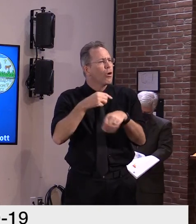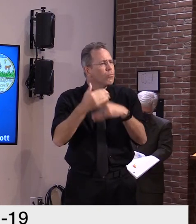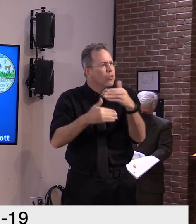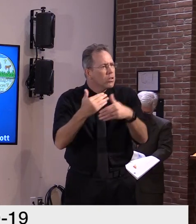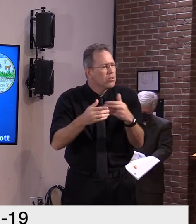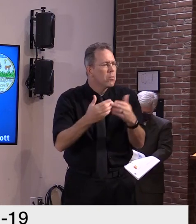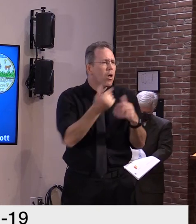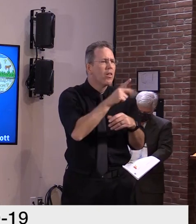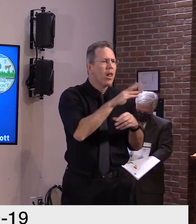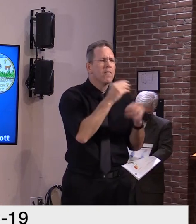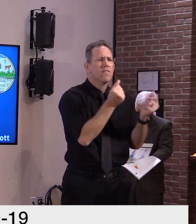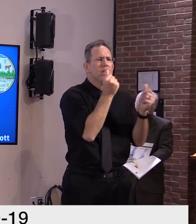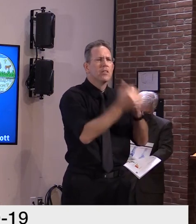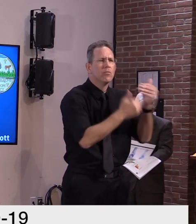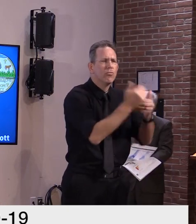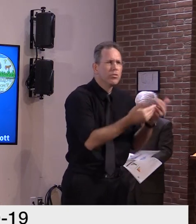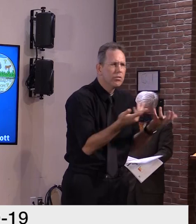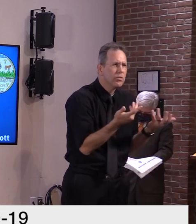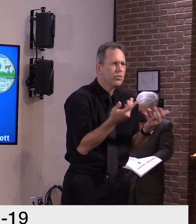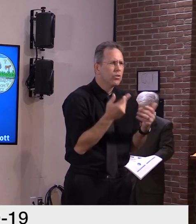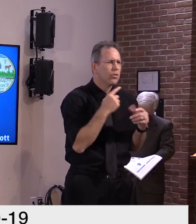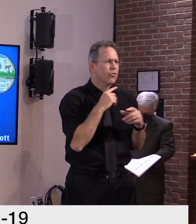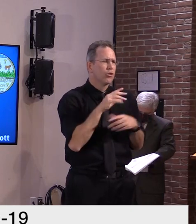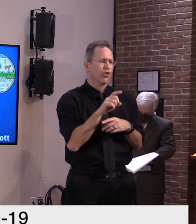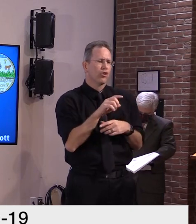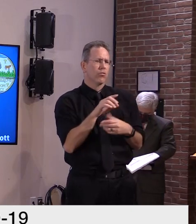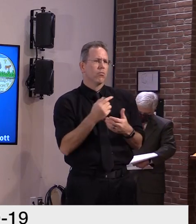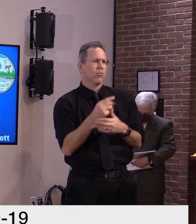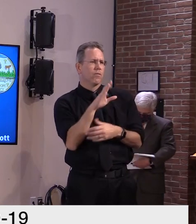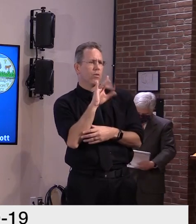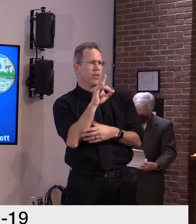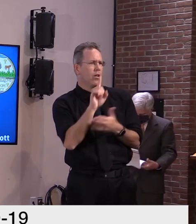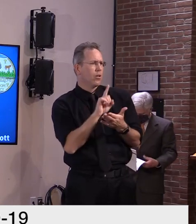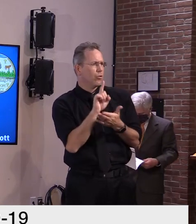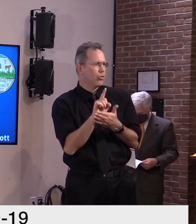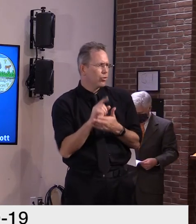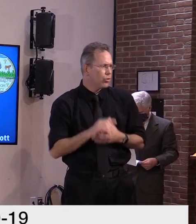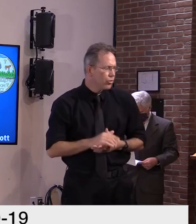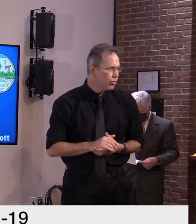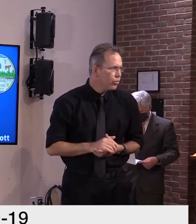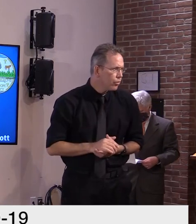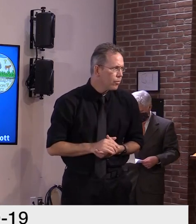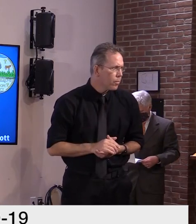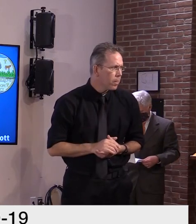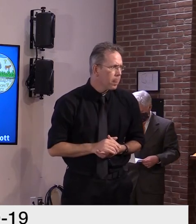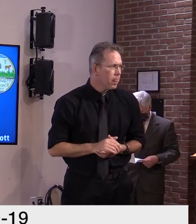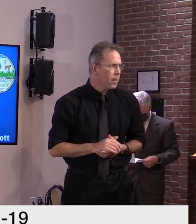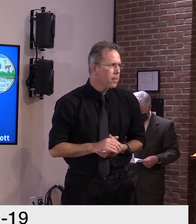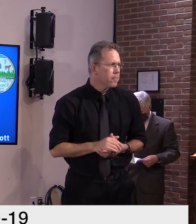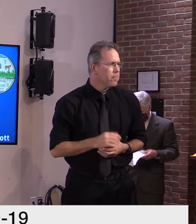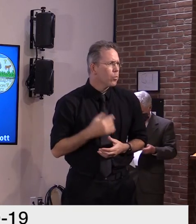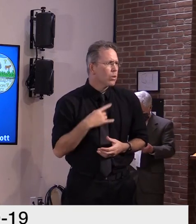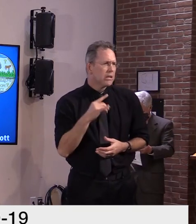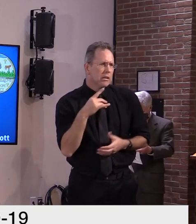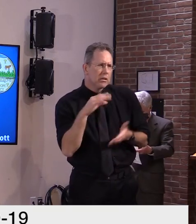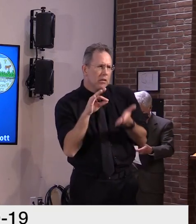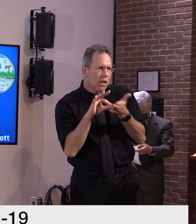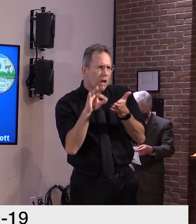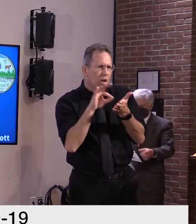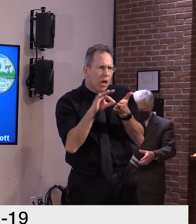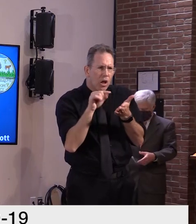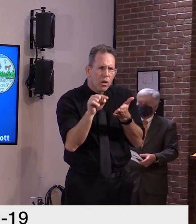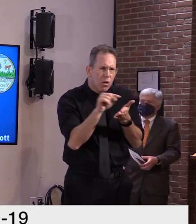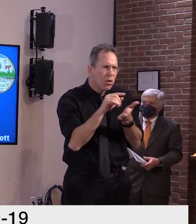had a bad experience, but we've been actually tracking this and feeling quite positive.